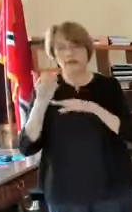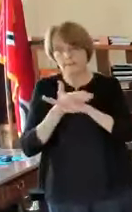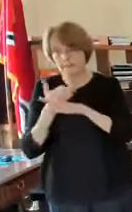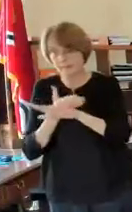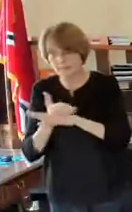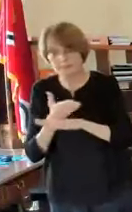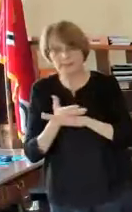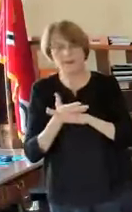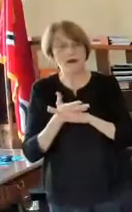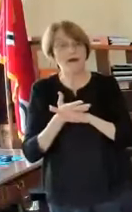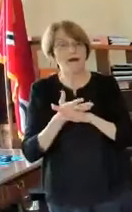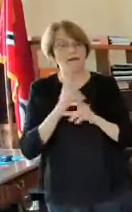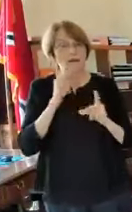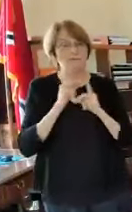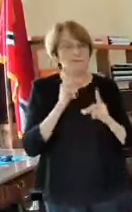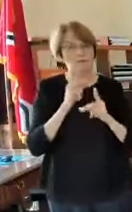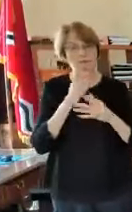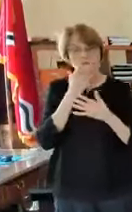purchased